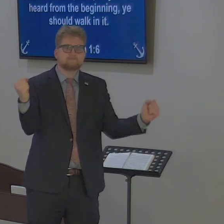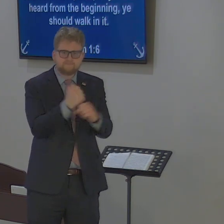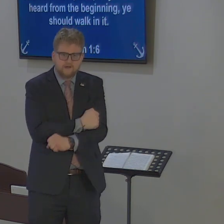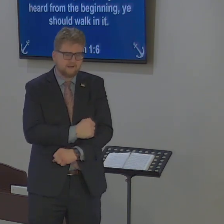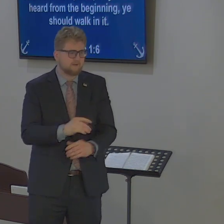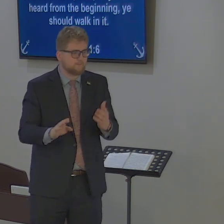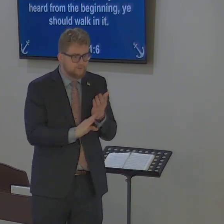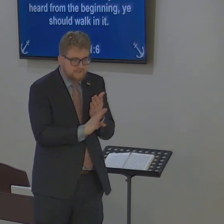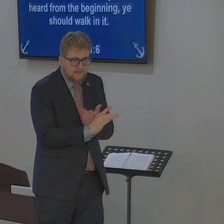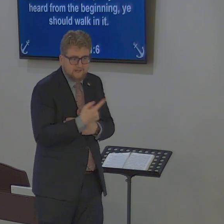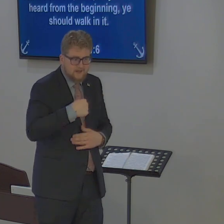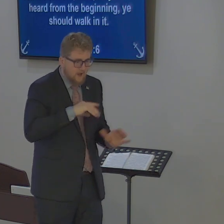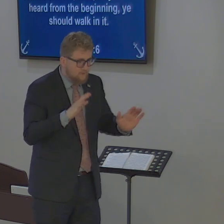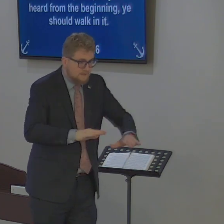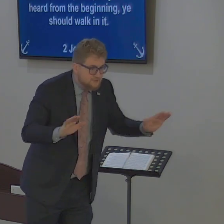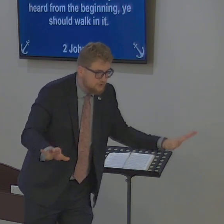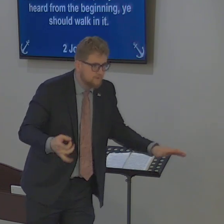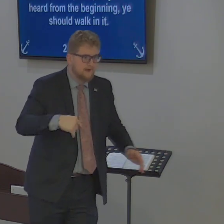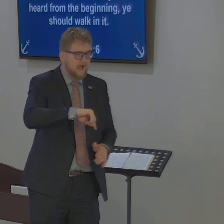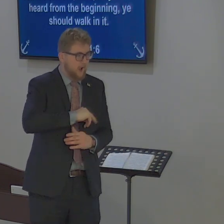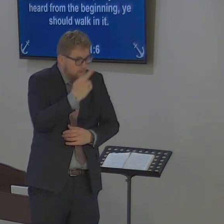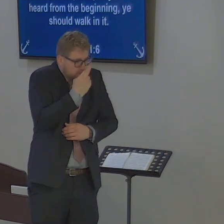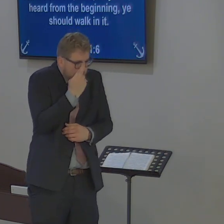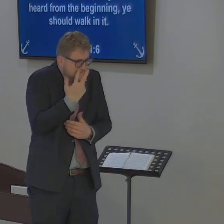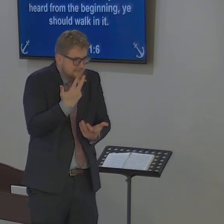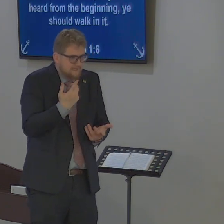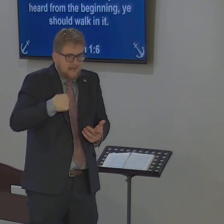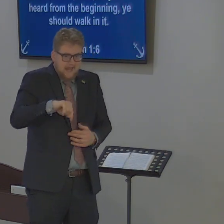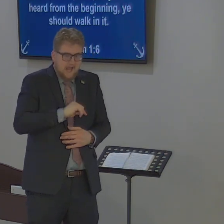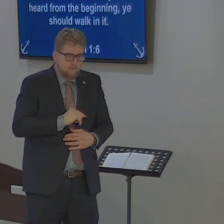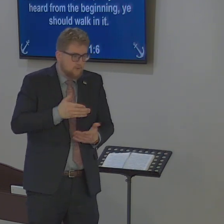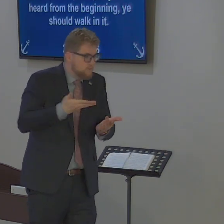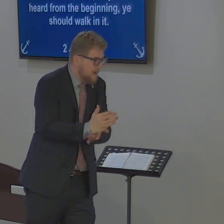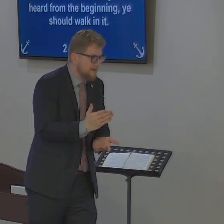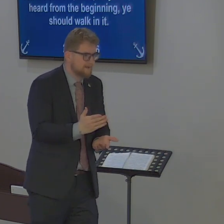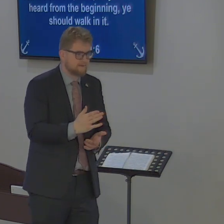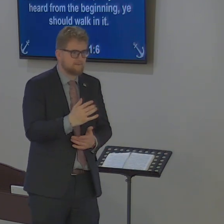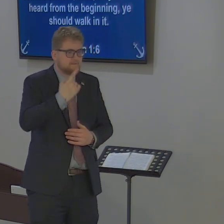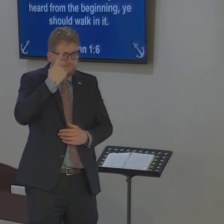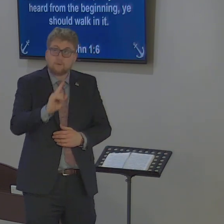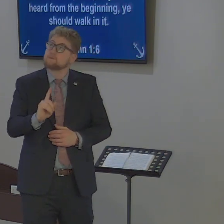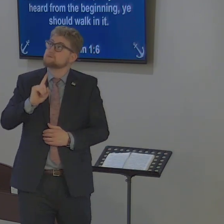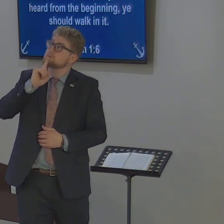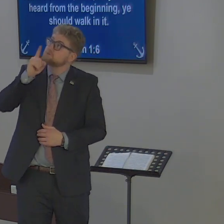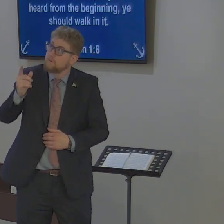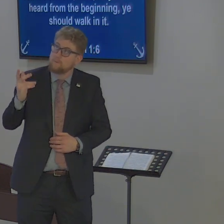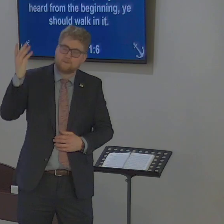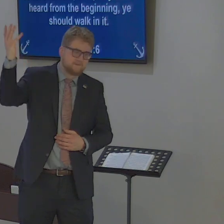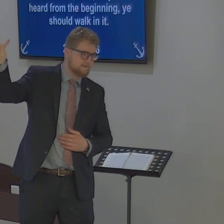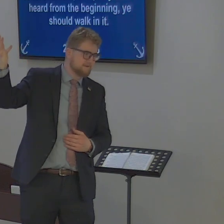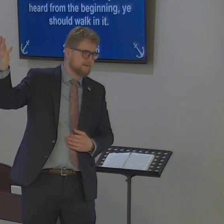our children, our cause, our right, for the reason of truth. Because